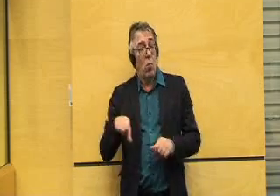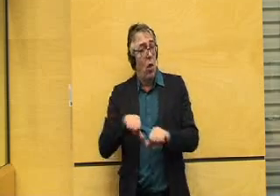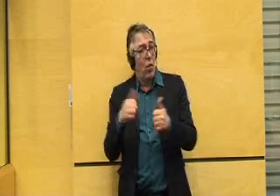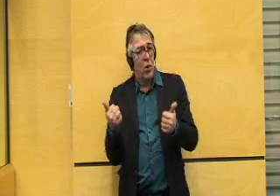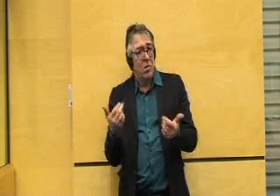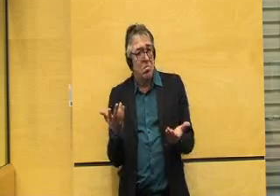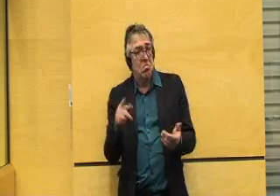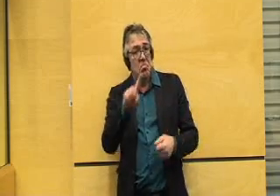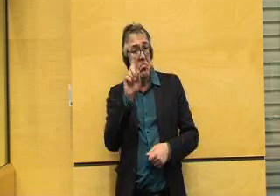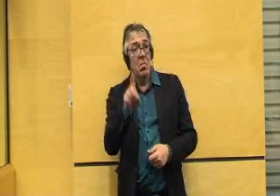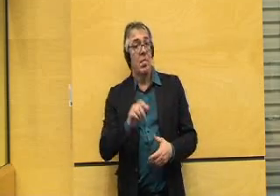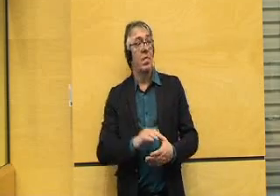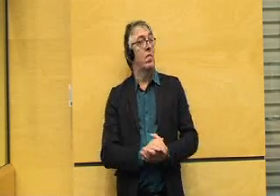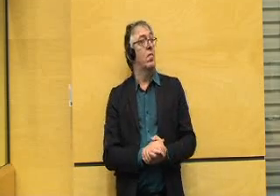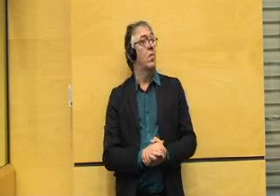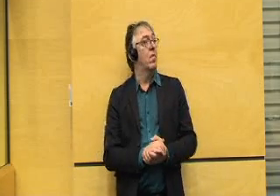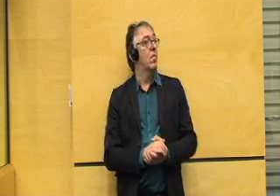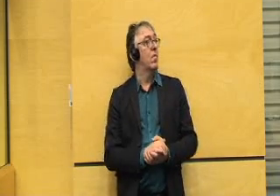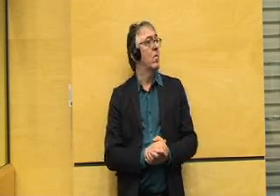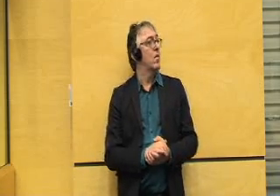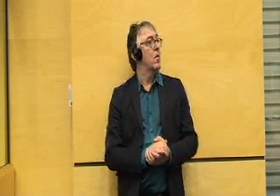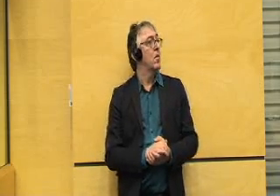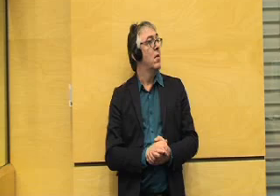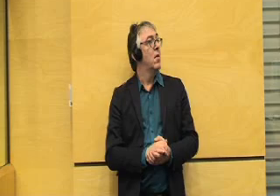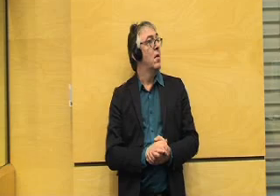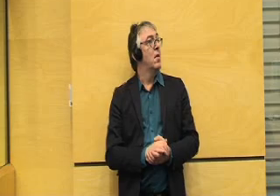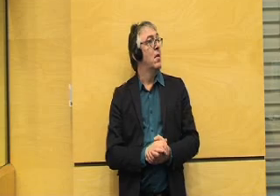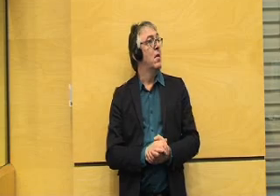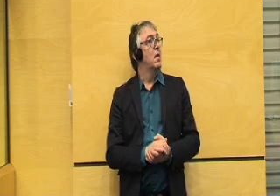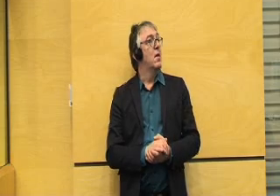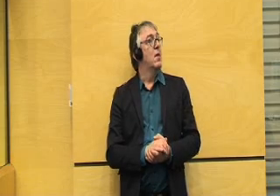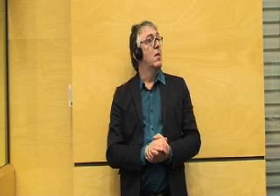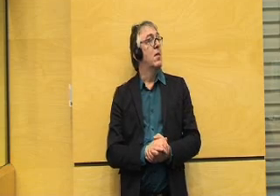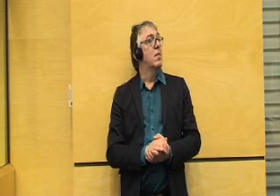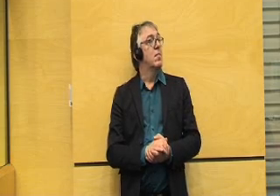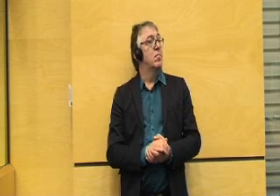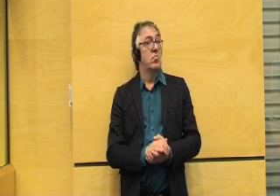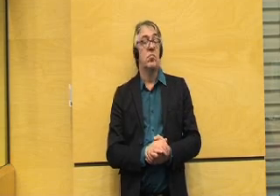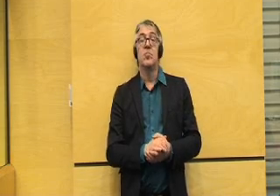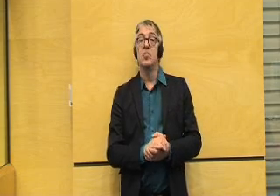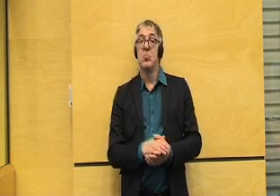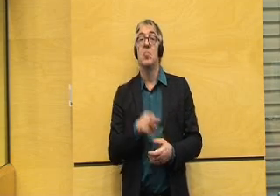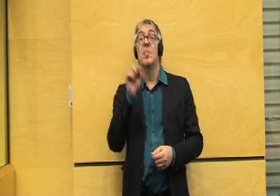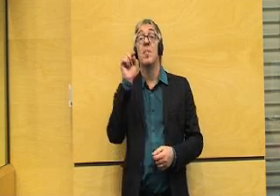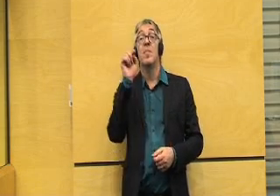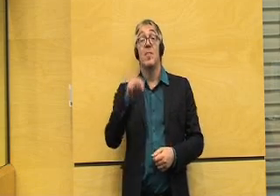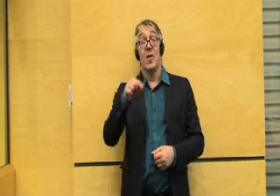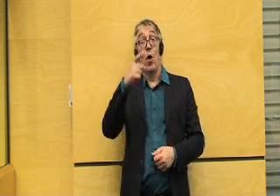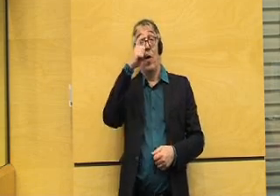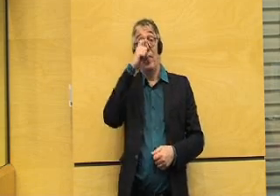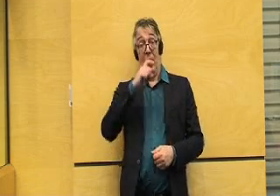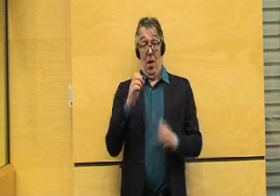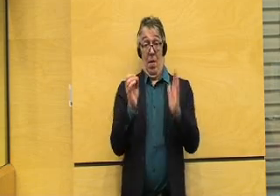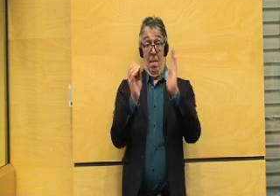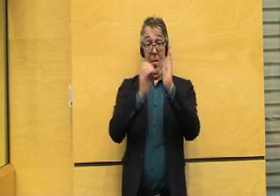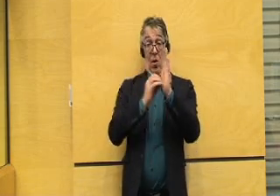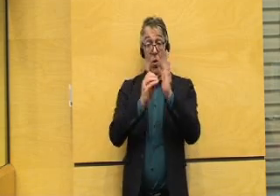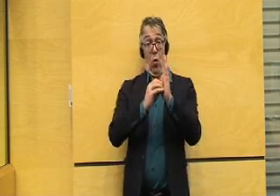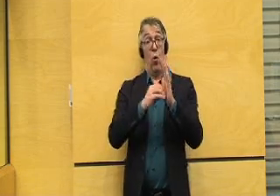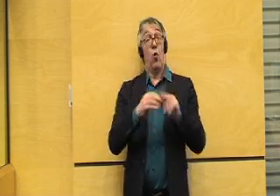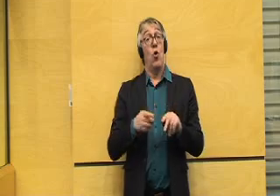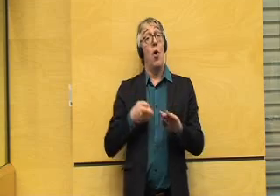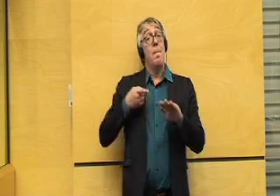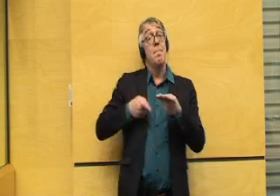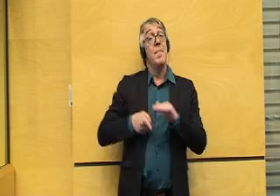the BTS SkyTrain in capital city, 20 stations were not accessible. After the court